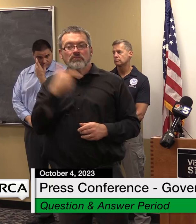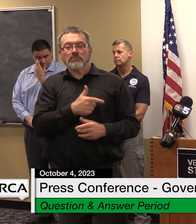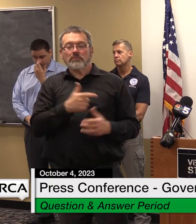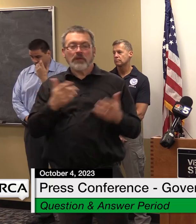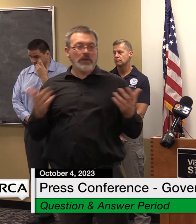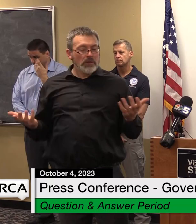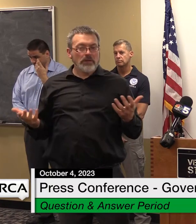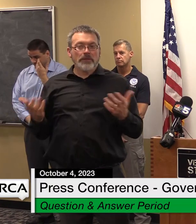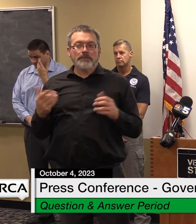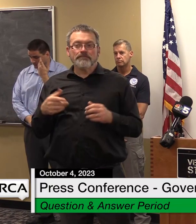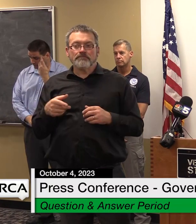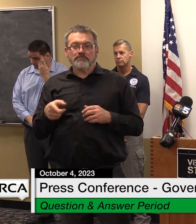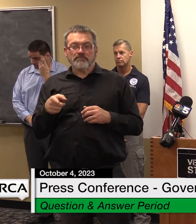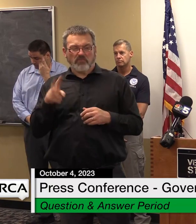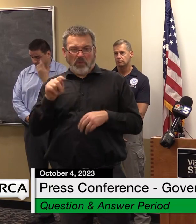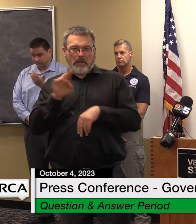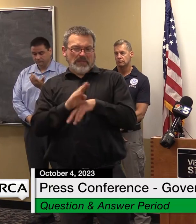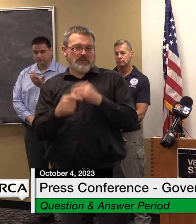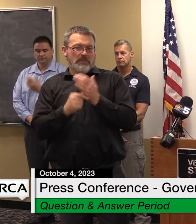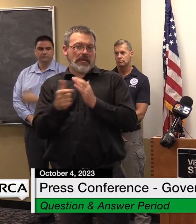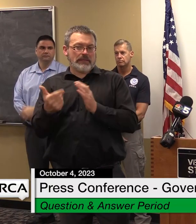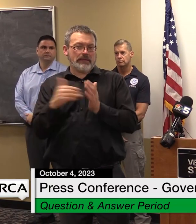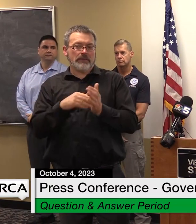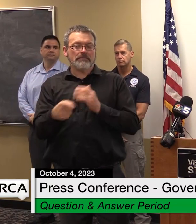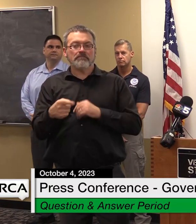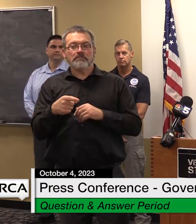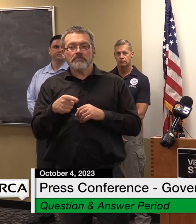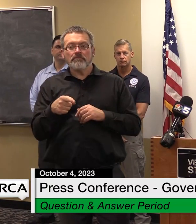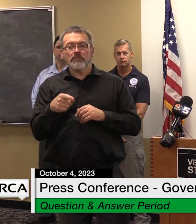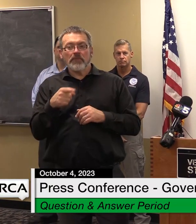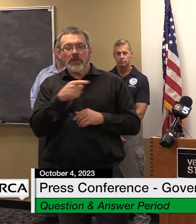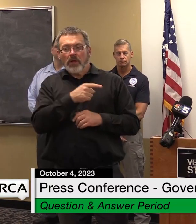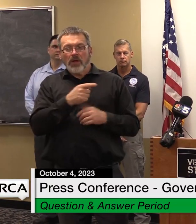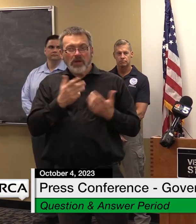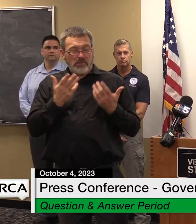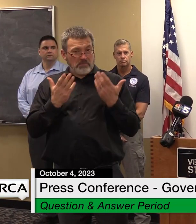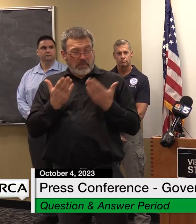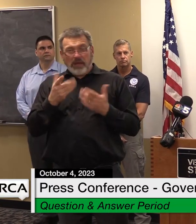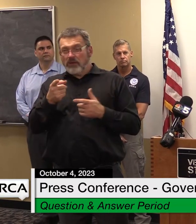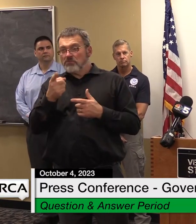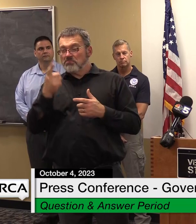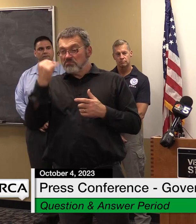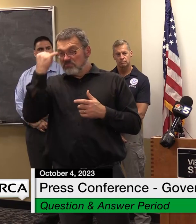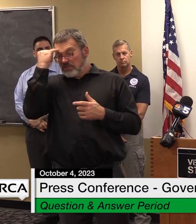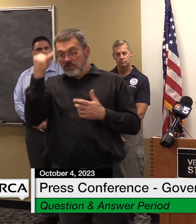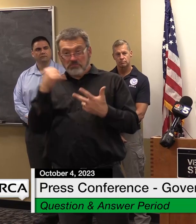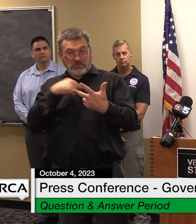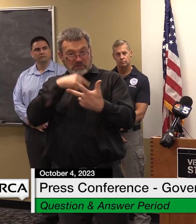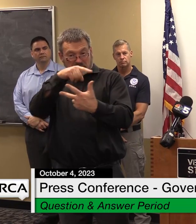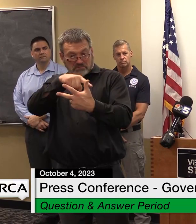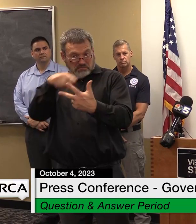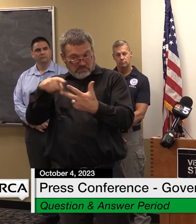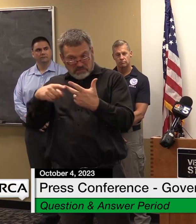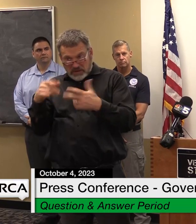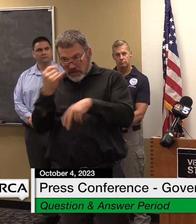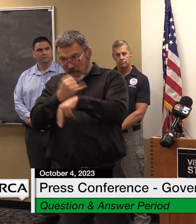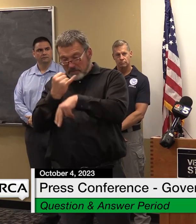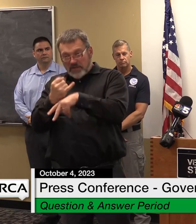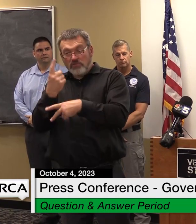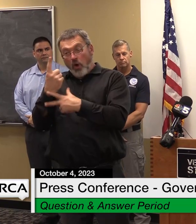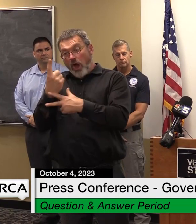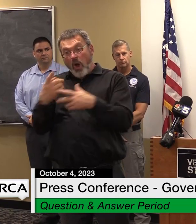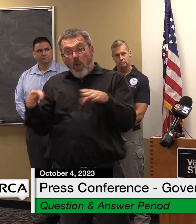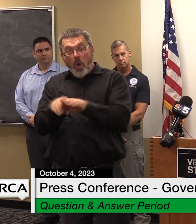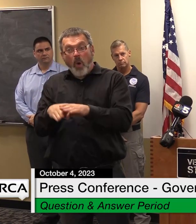be in favor of even closing one of the campuses? I think that's a decision they have to make on their own. This